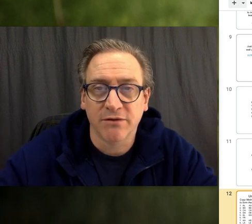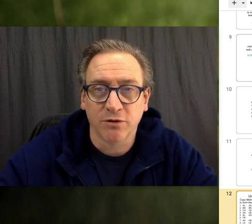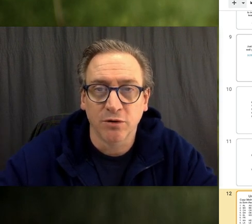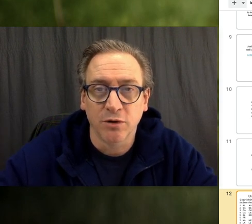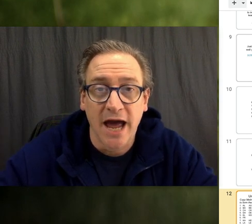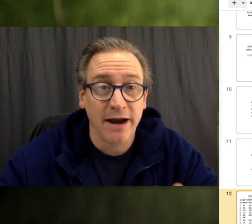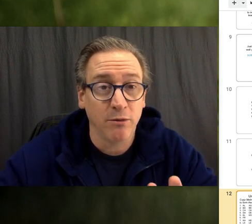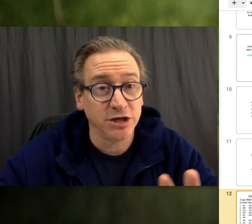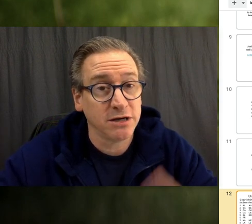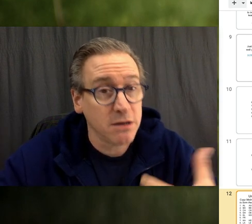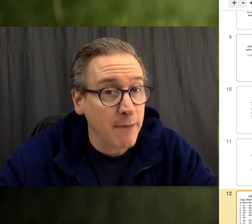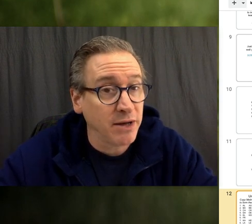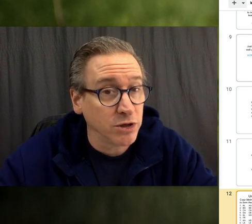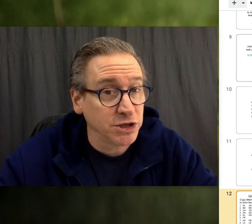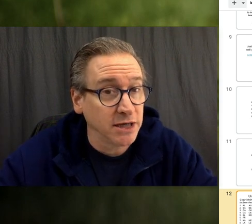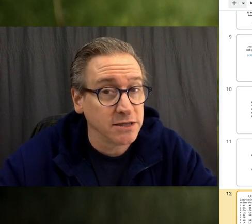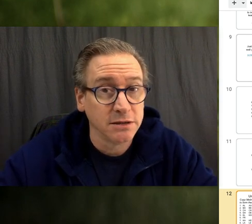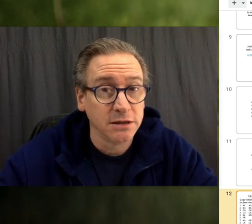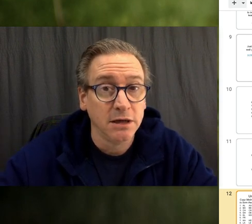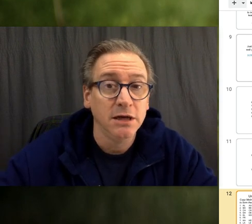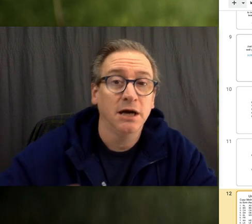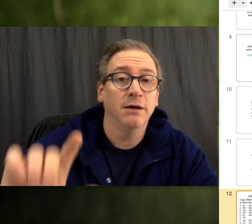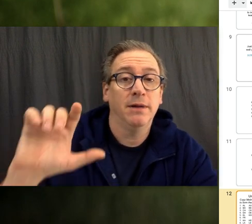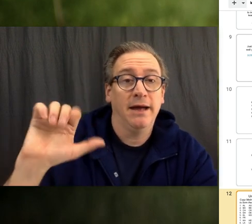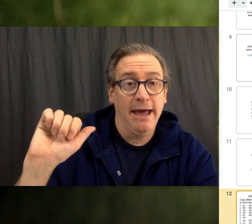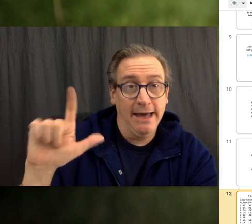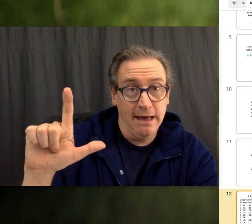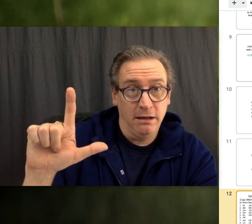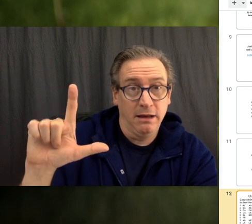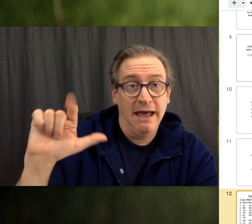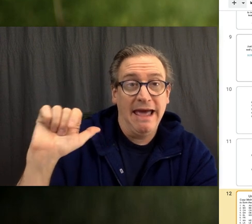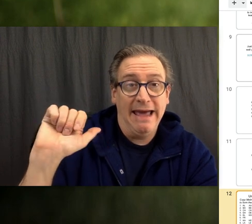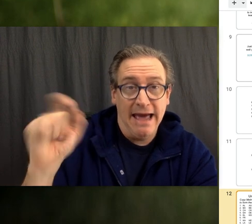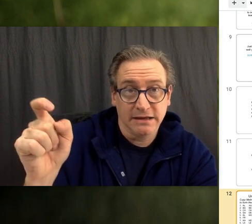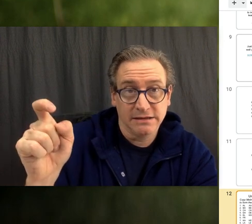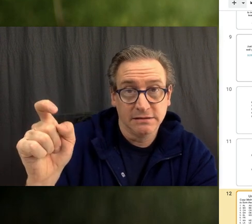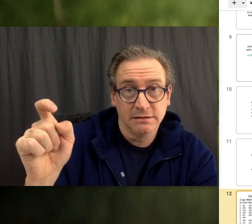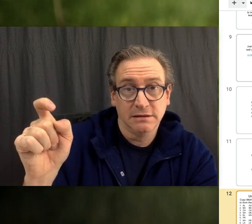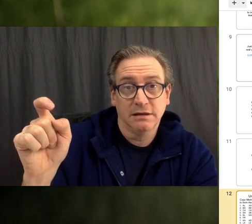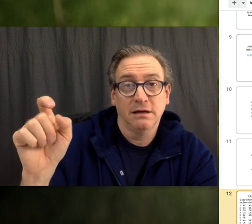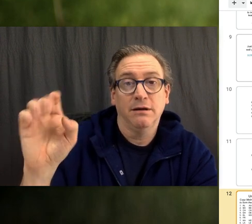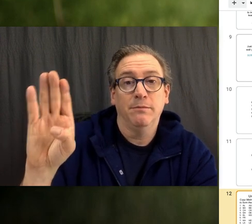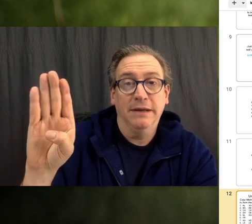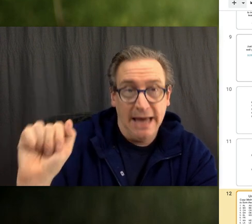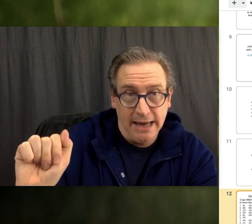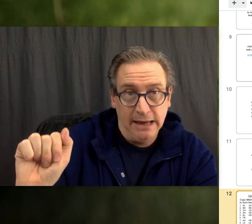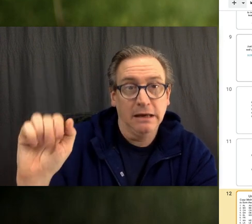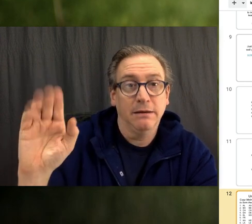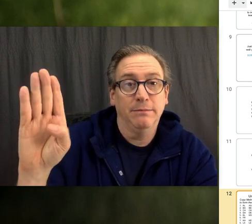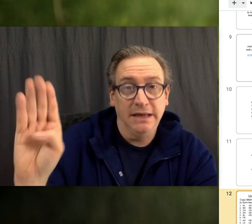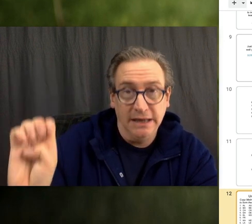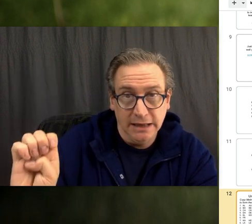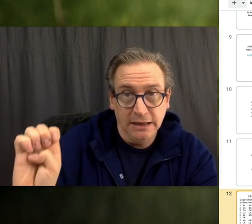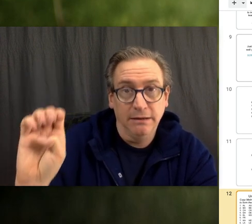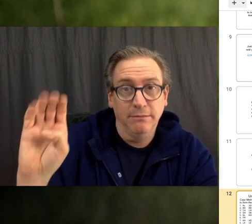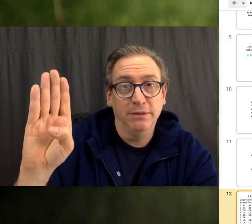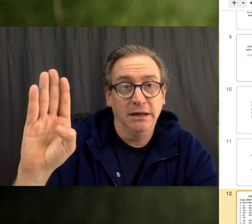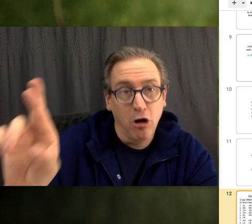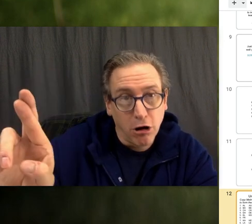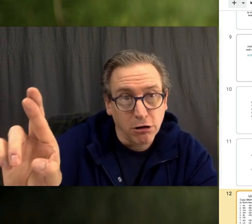sign through, and I want you to copy what she does. A-L, A-X, B-A,